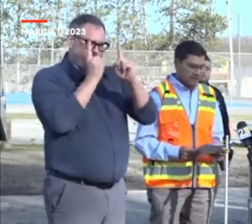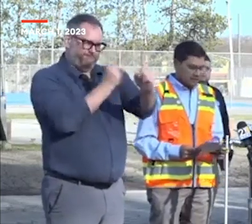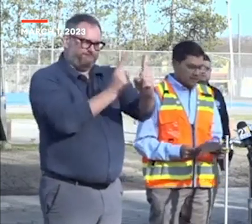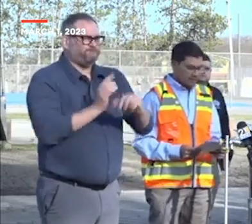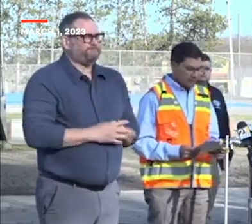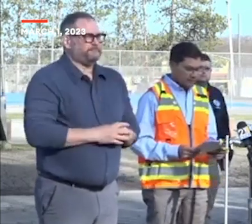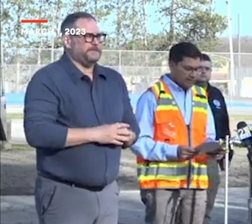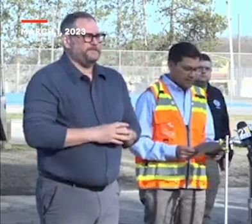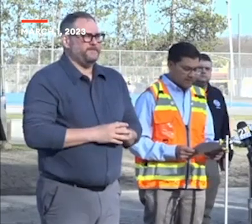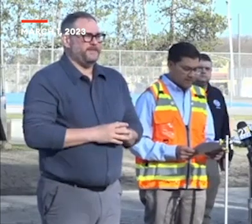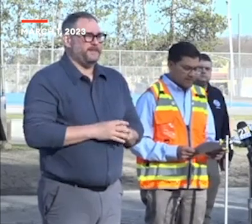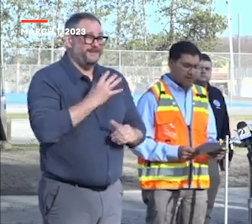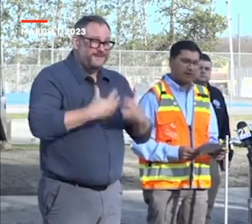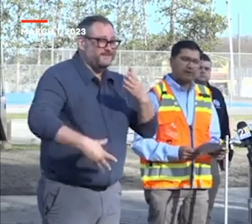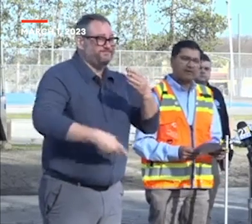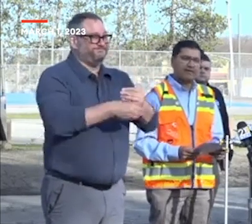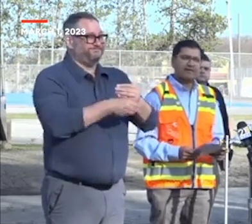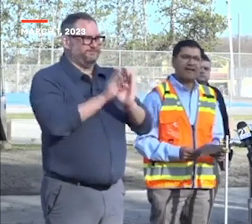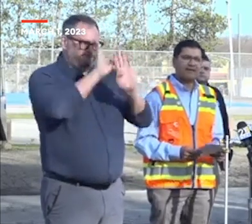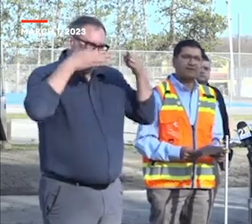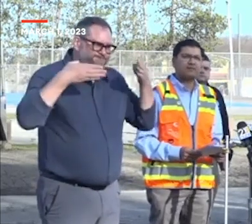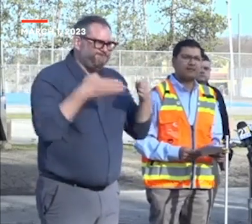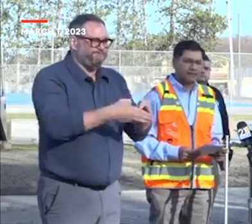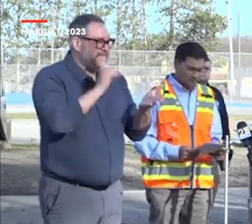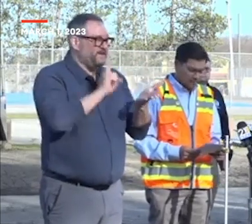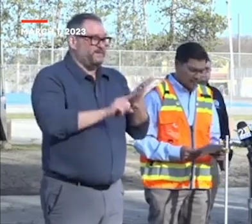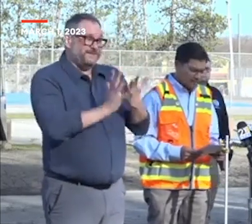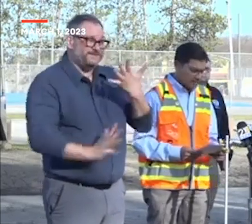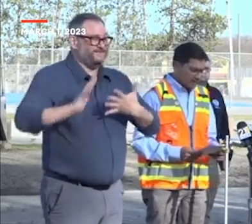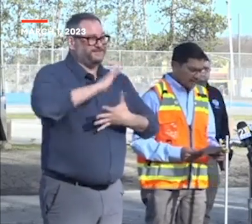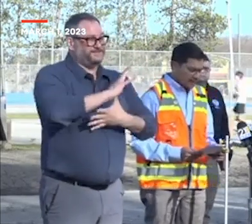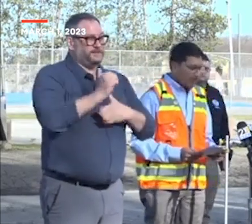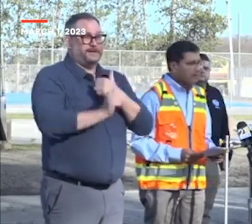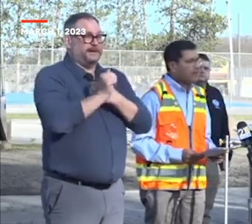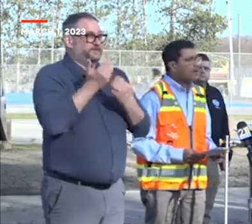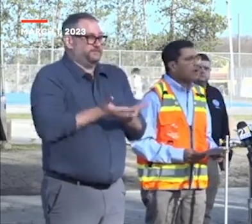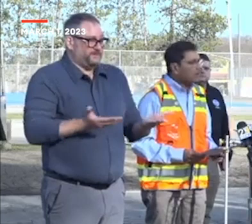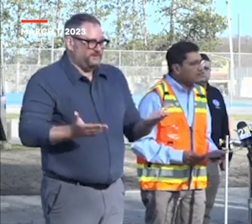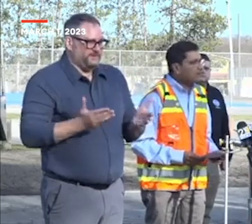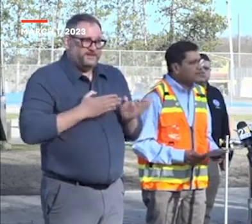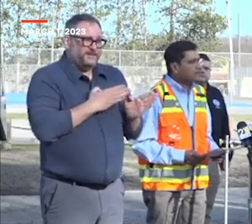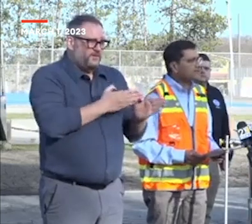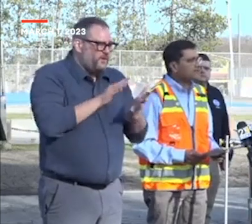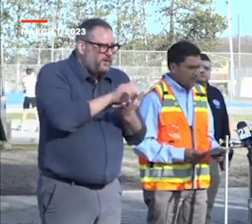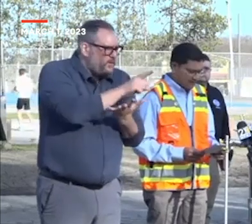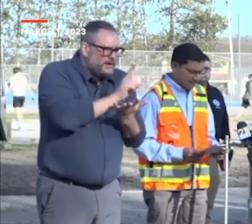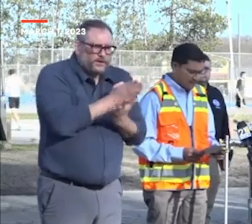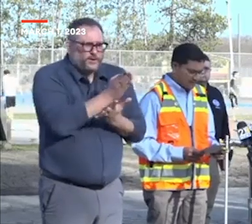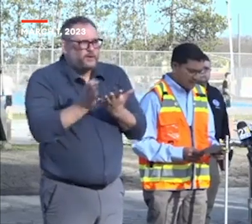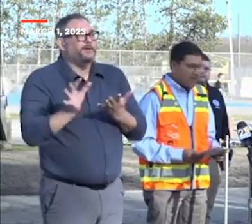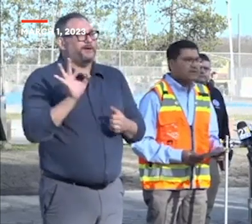addition to the focused inspections prioritizing hazardous materials routes, FRA also issued a